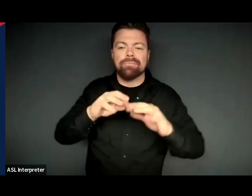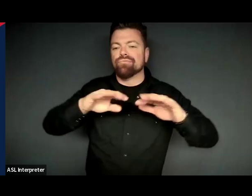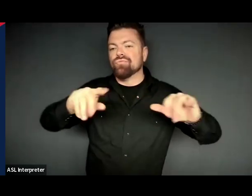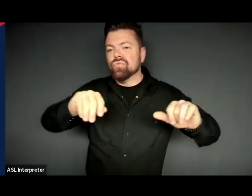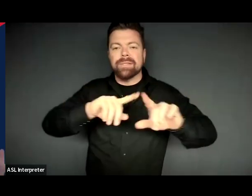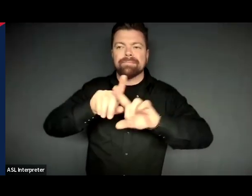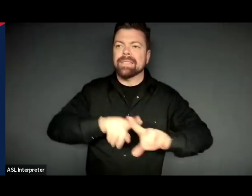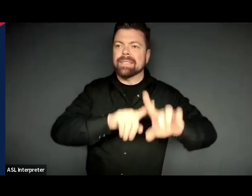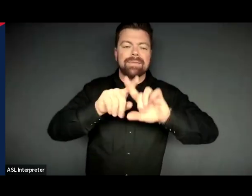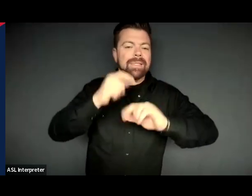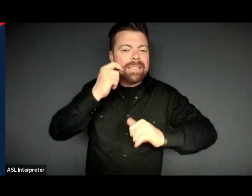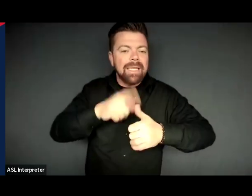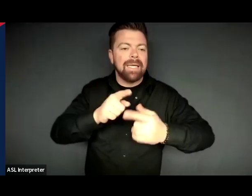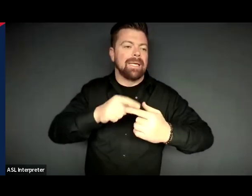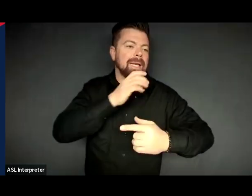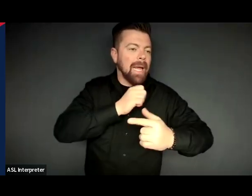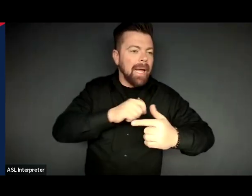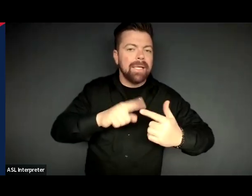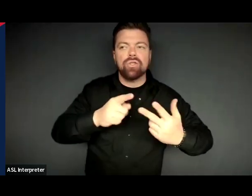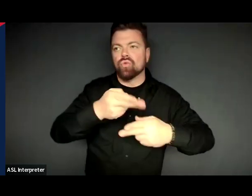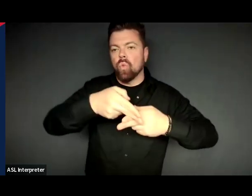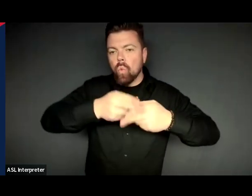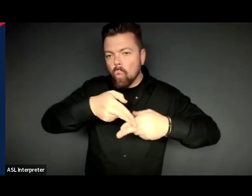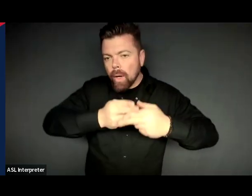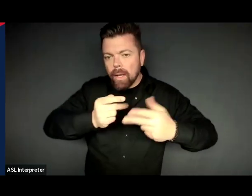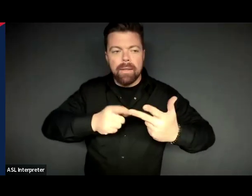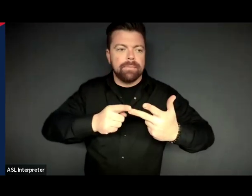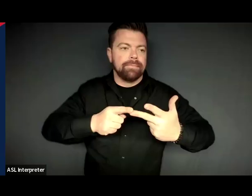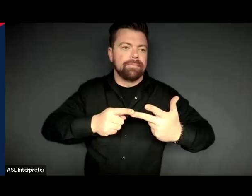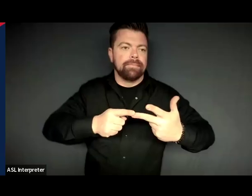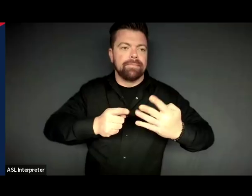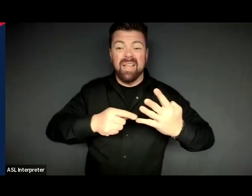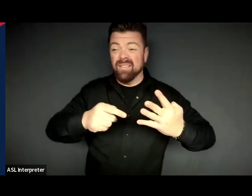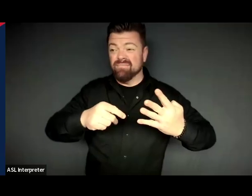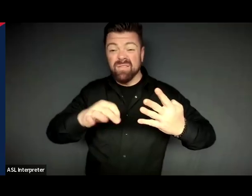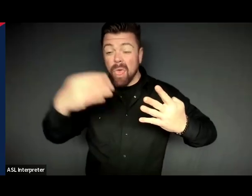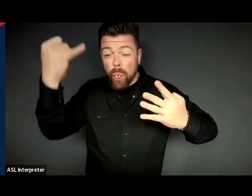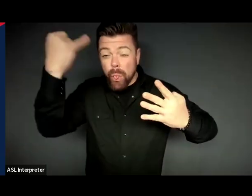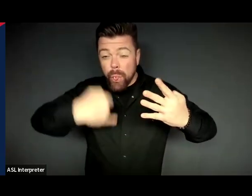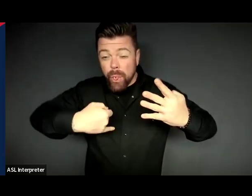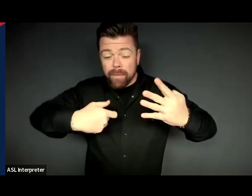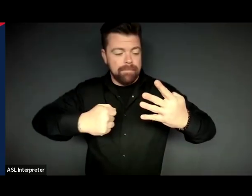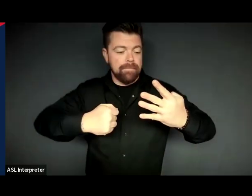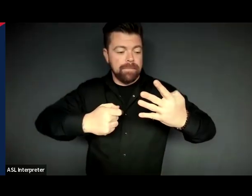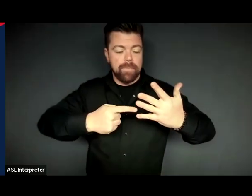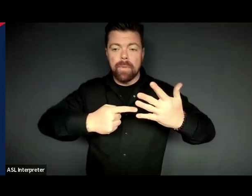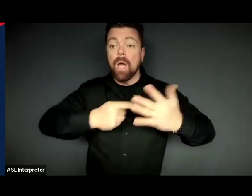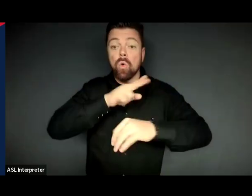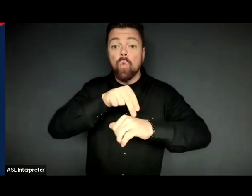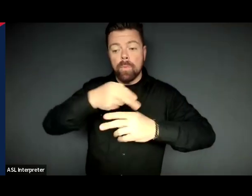if you have a lot of weight, or if you're very thin. And being of normal